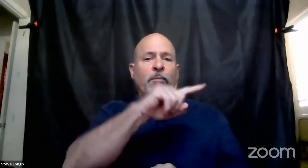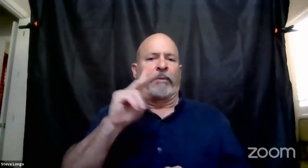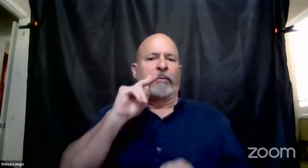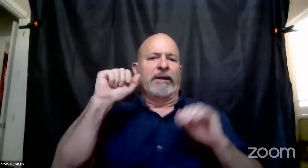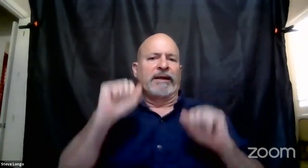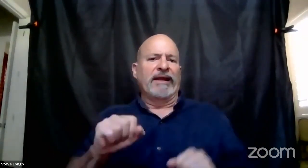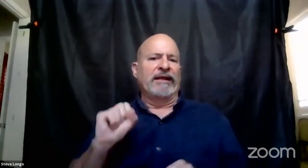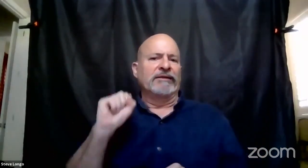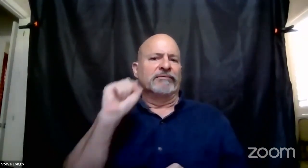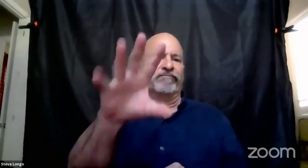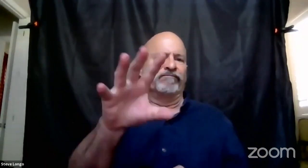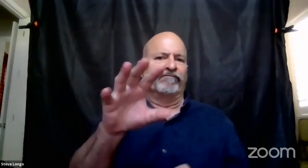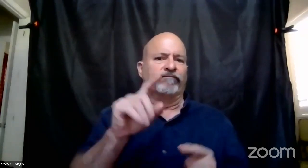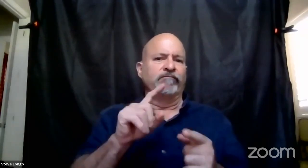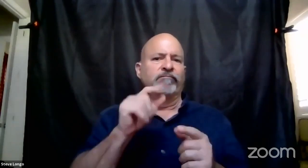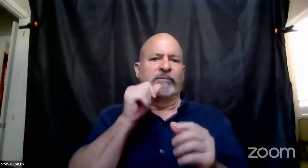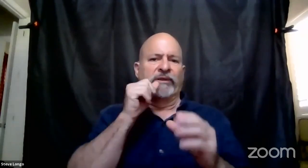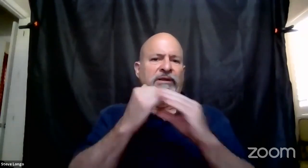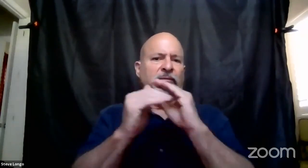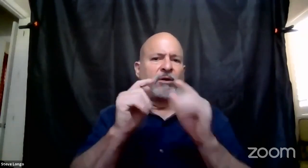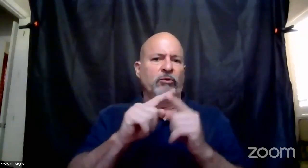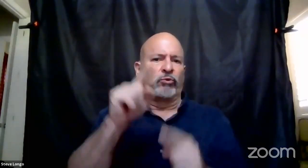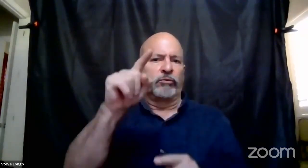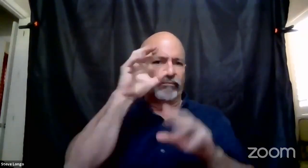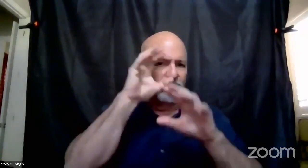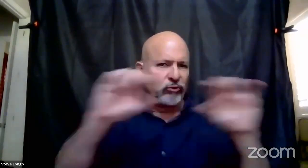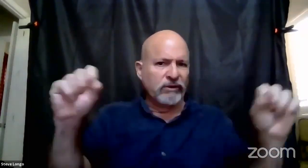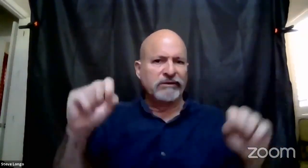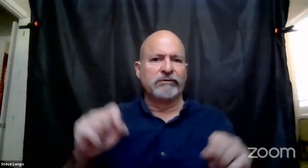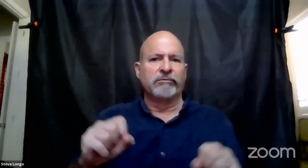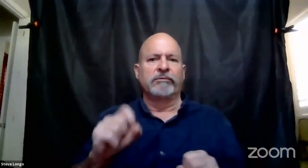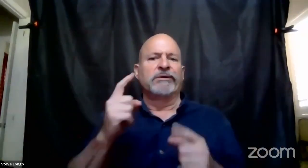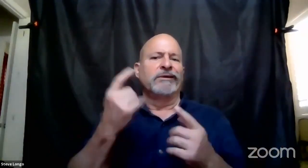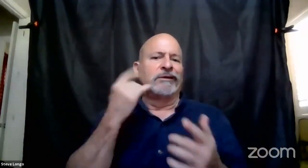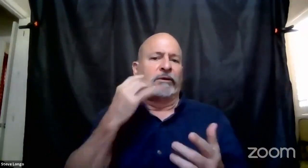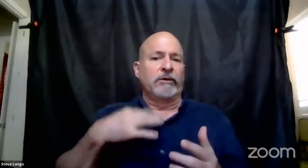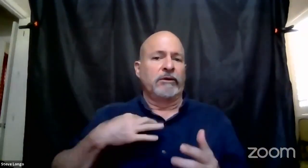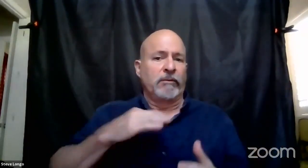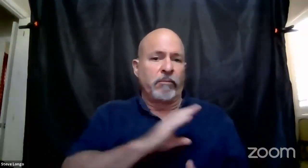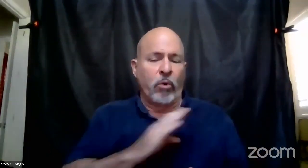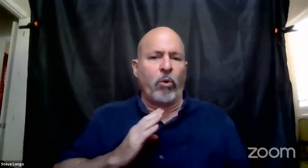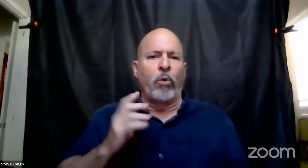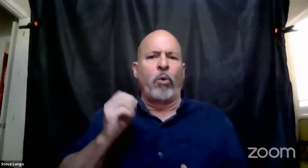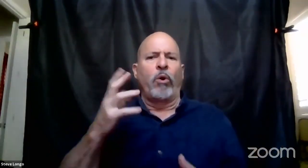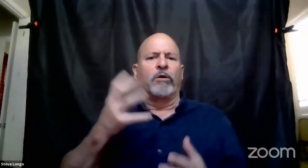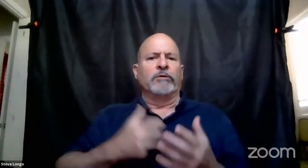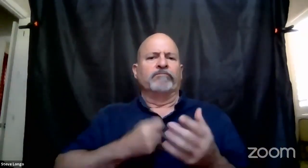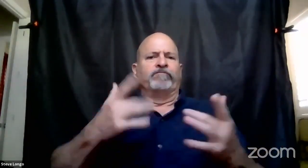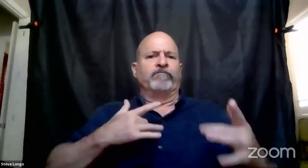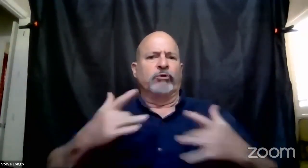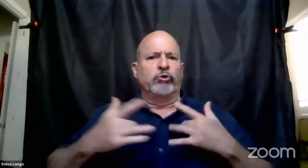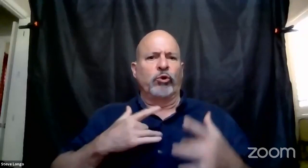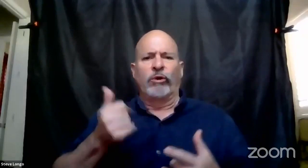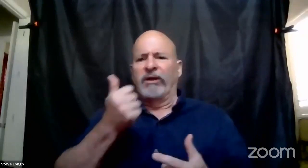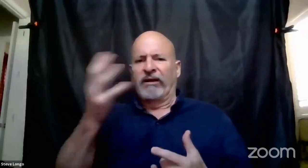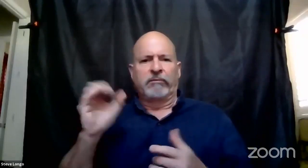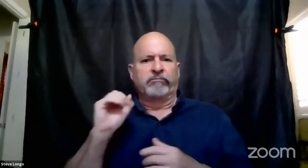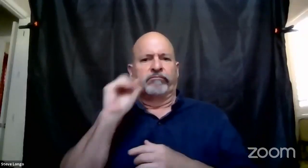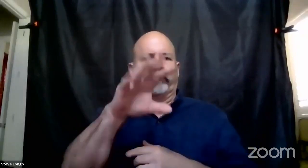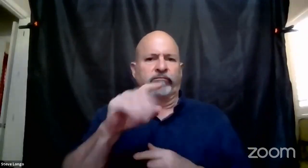president@dhhsc.org, vice president@dhhsc.org, but that way individuals can email specifically to those board members to either